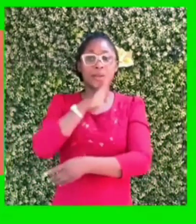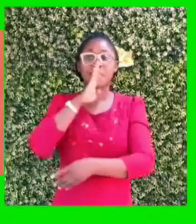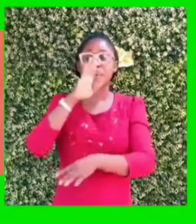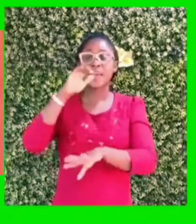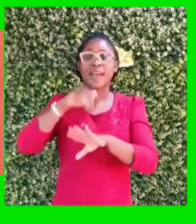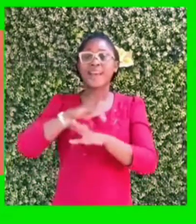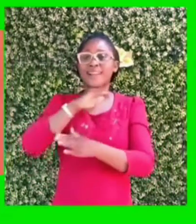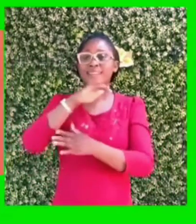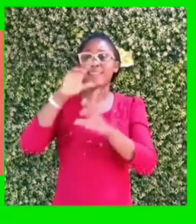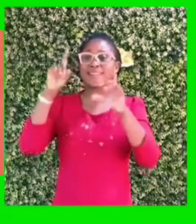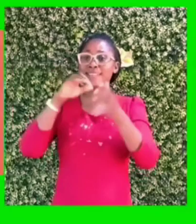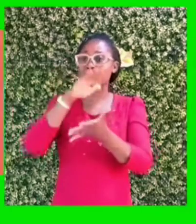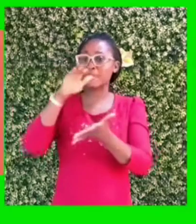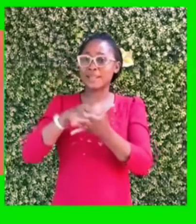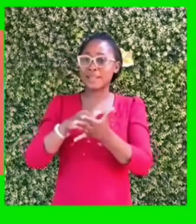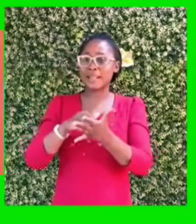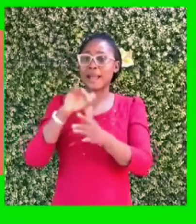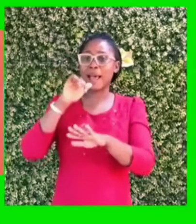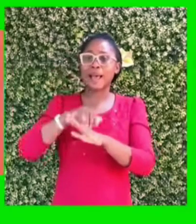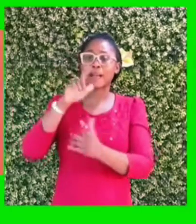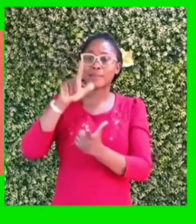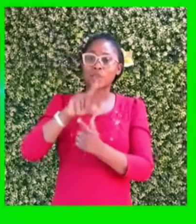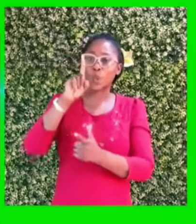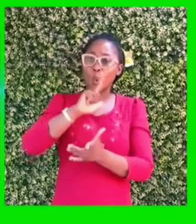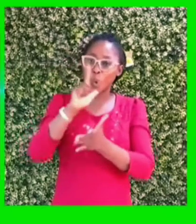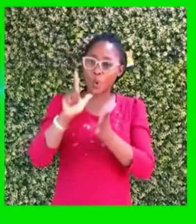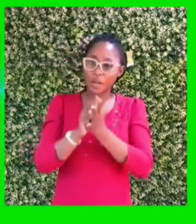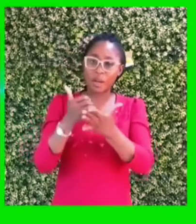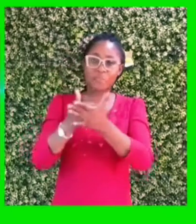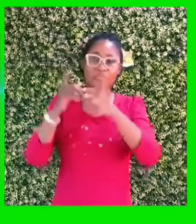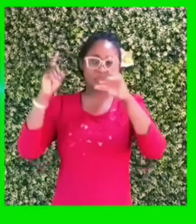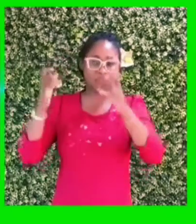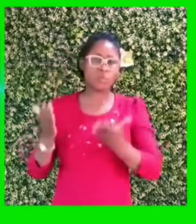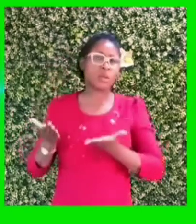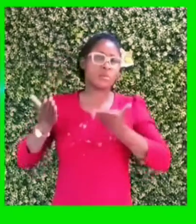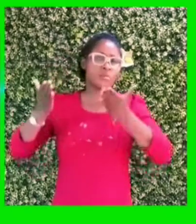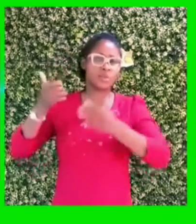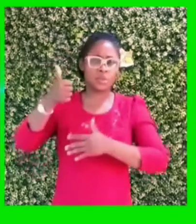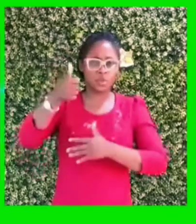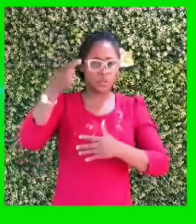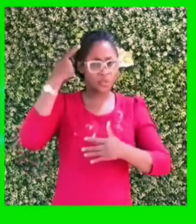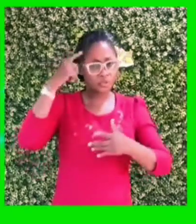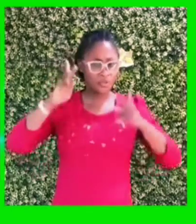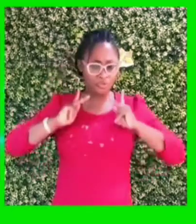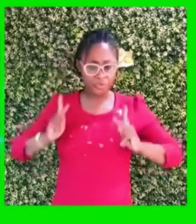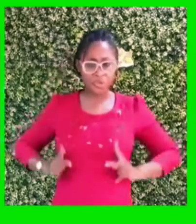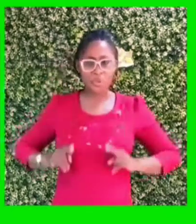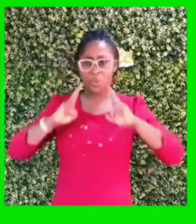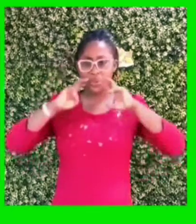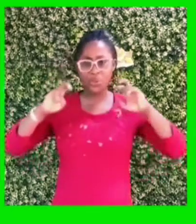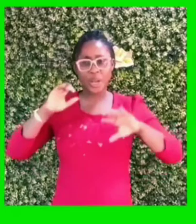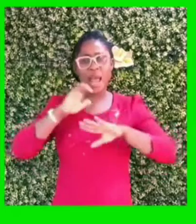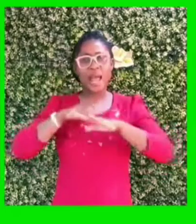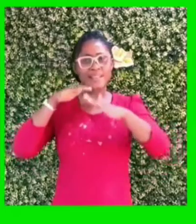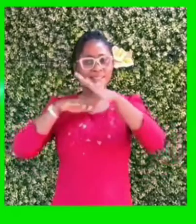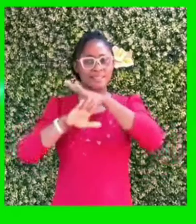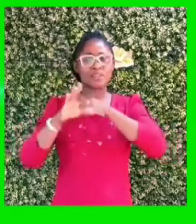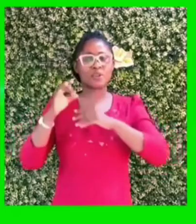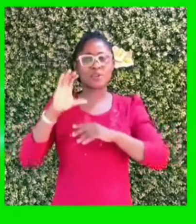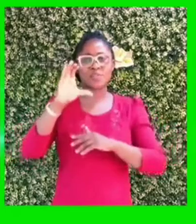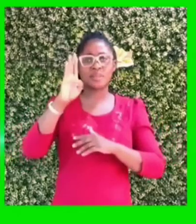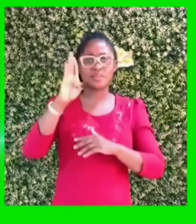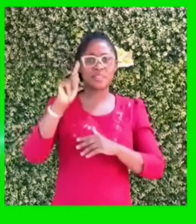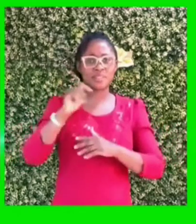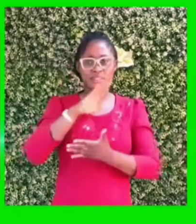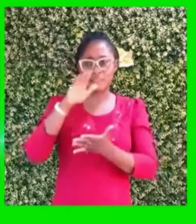Be at the center at least an hour to the examination. Present yourself for physical screening at the entrance of the CBT